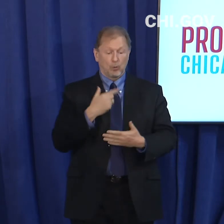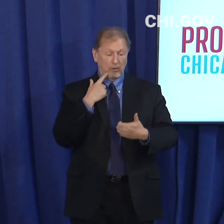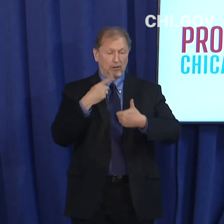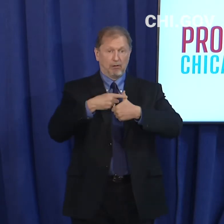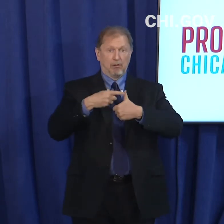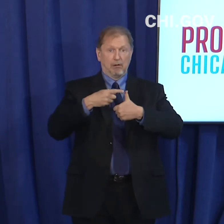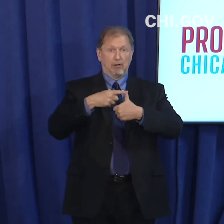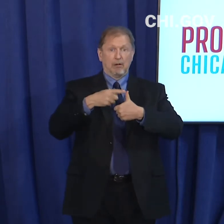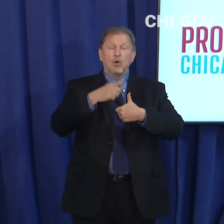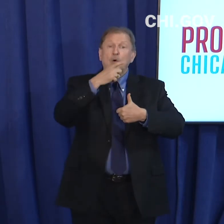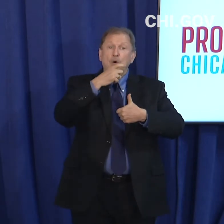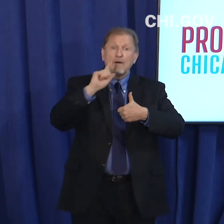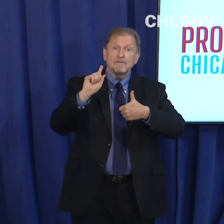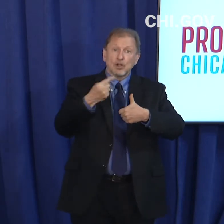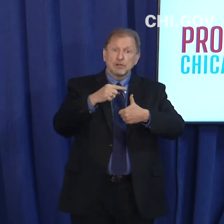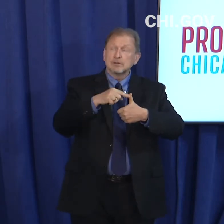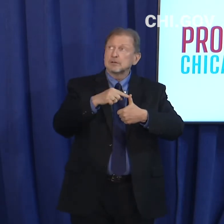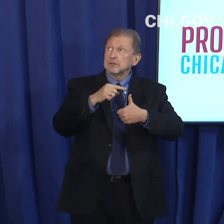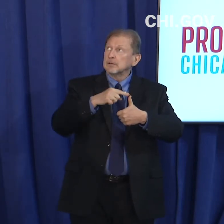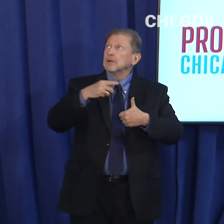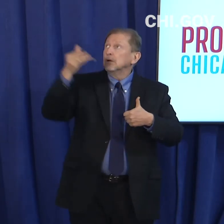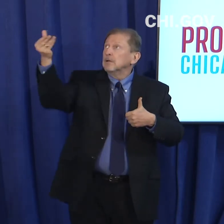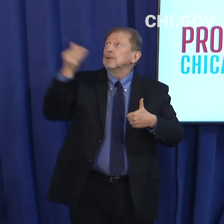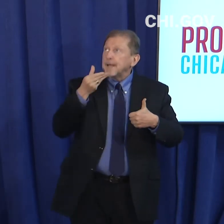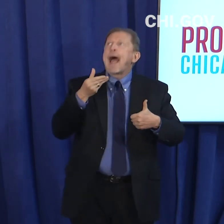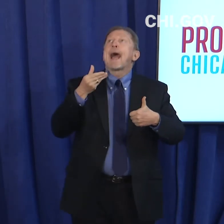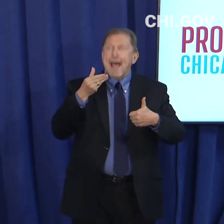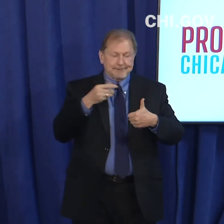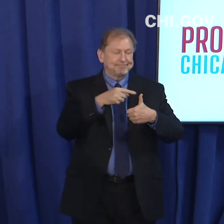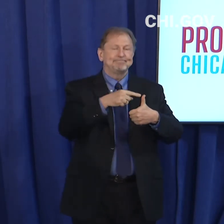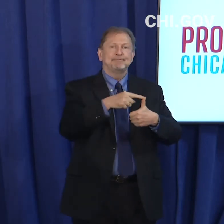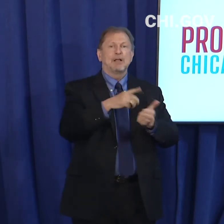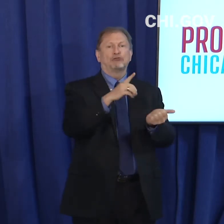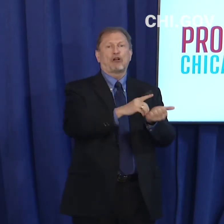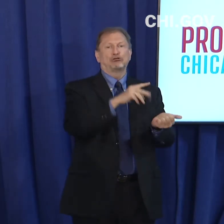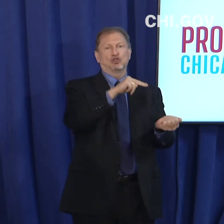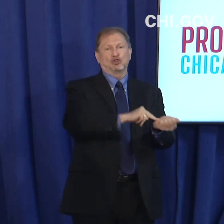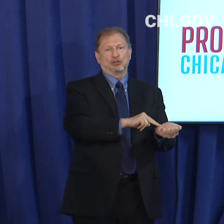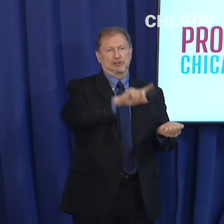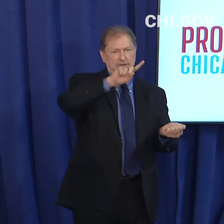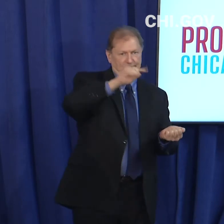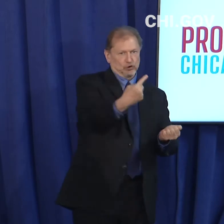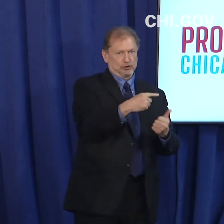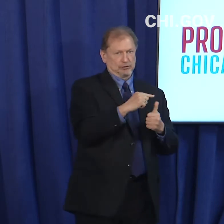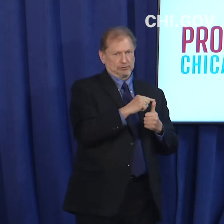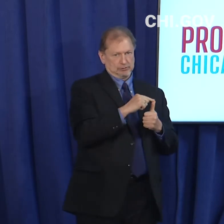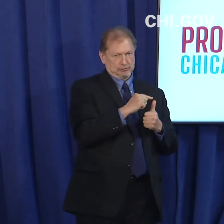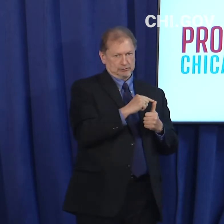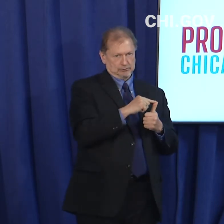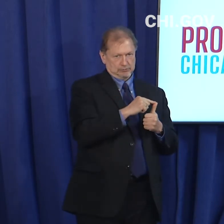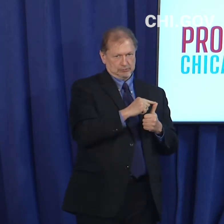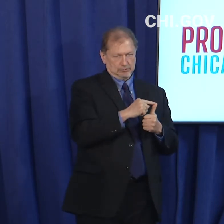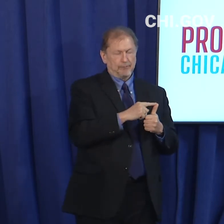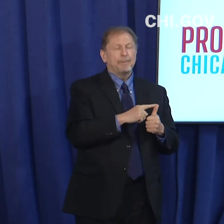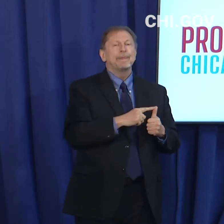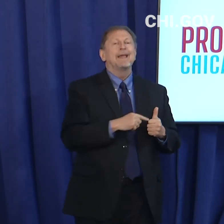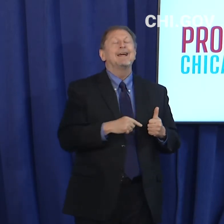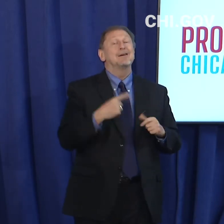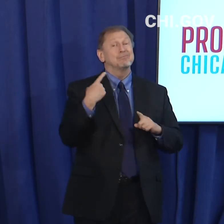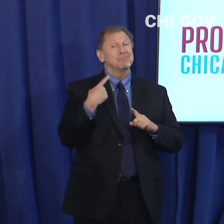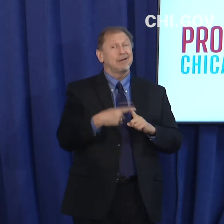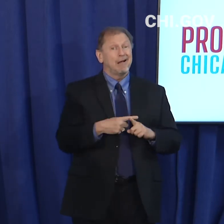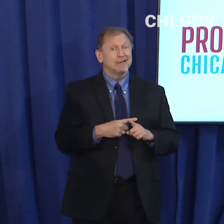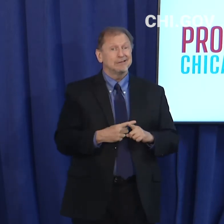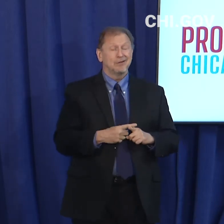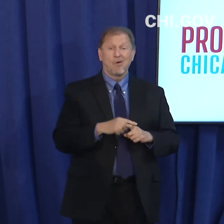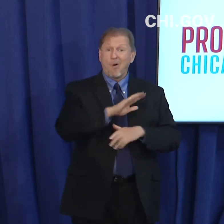doses of vaccine, and that includes our healthcare personnel. Additionally, we anticipate that there will not be enough vaccine